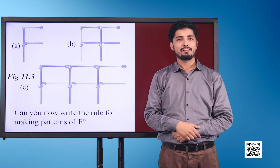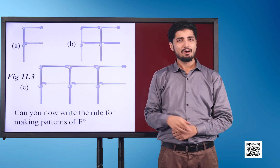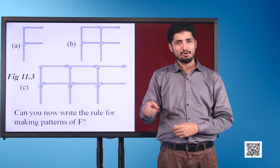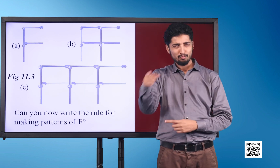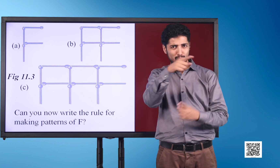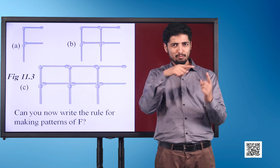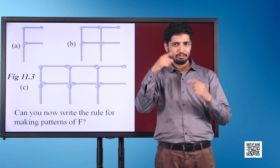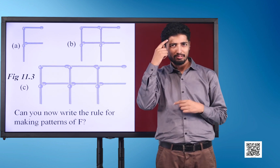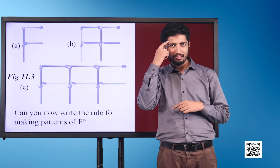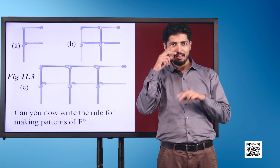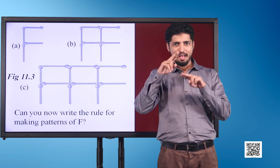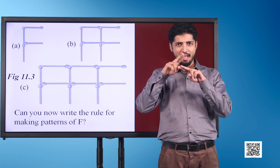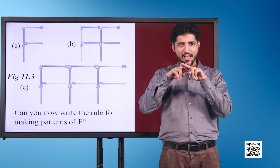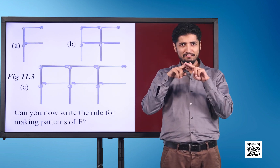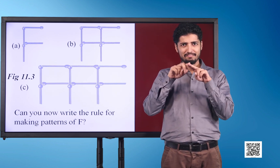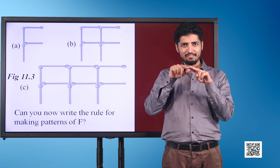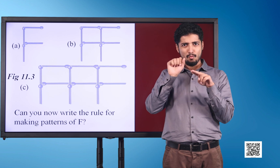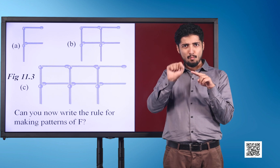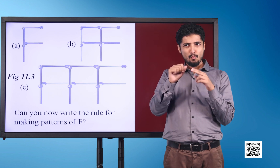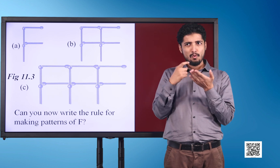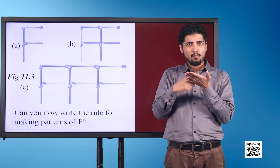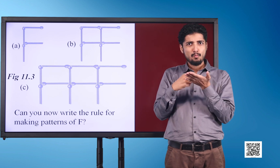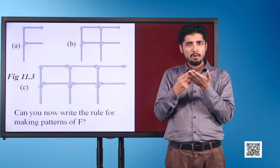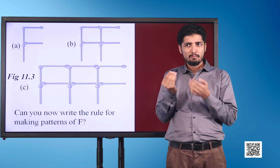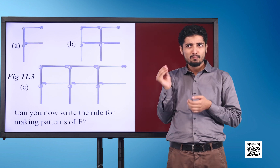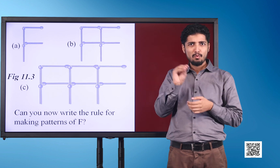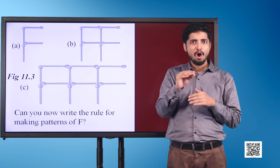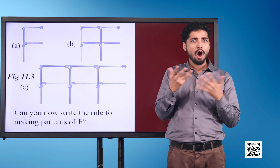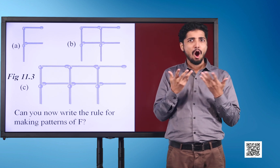Can you now write the rule for making patterns of F?